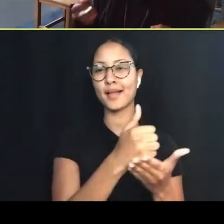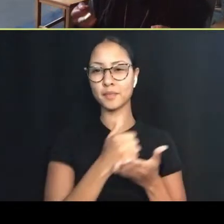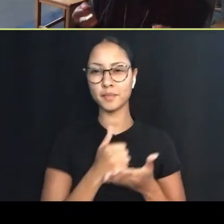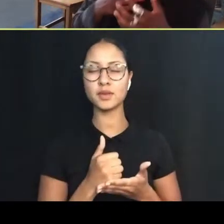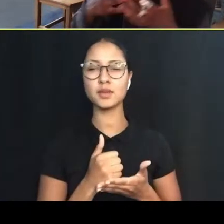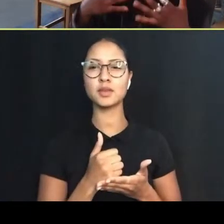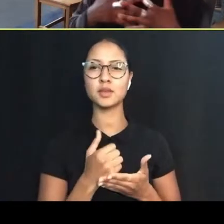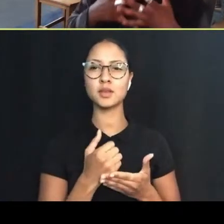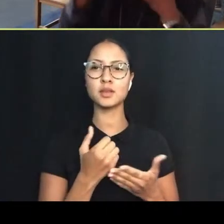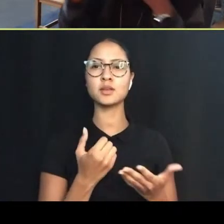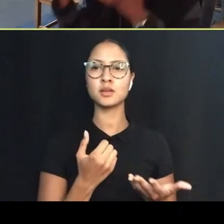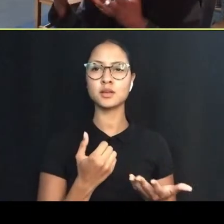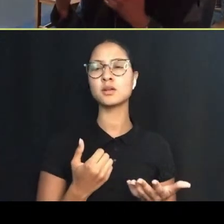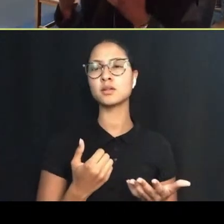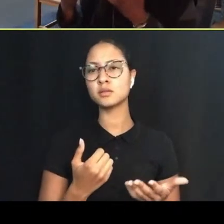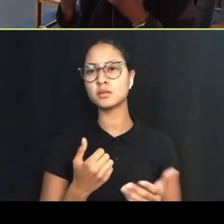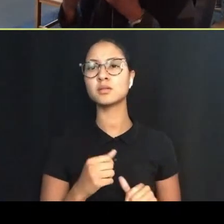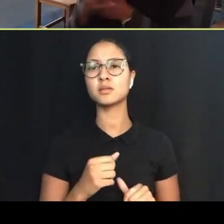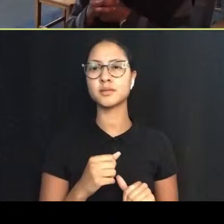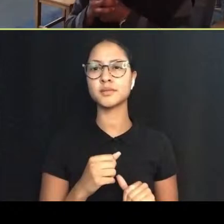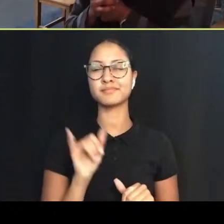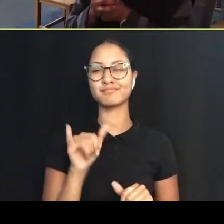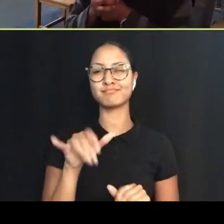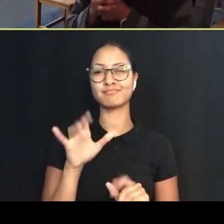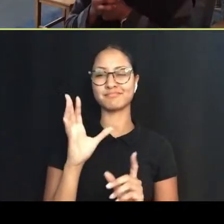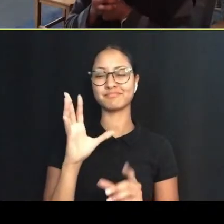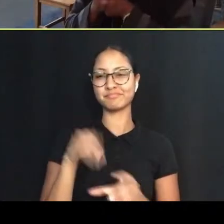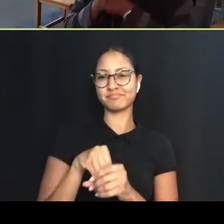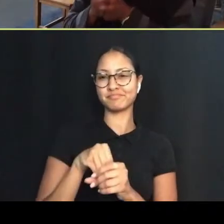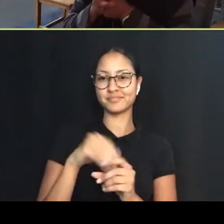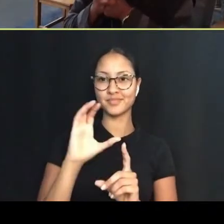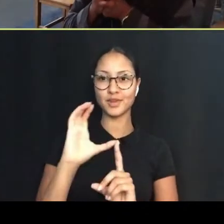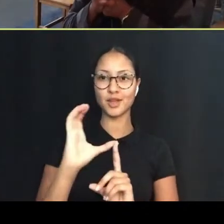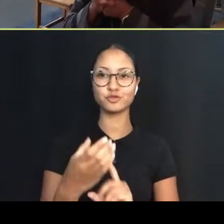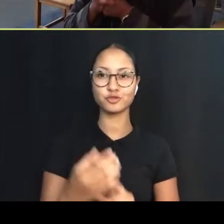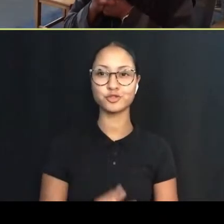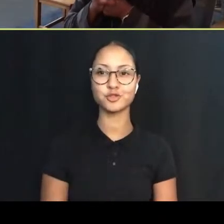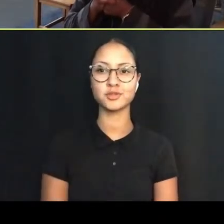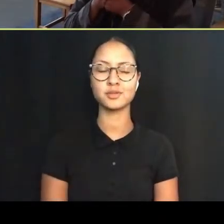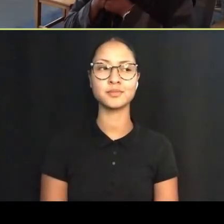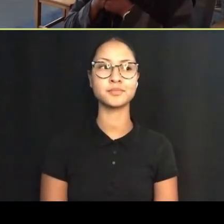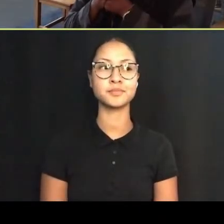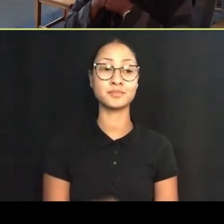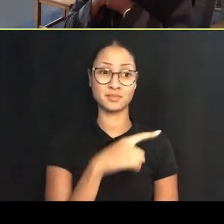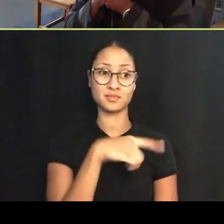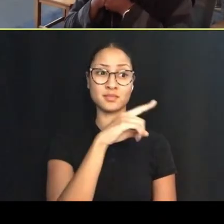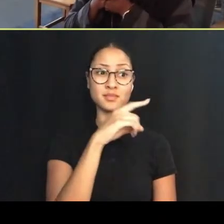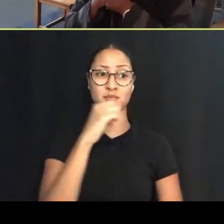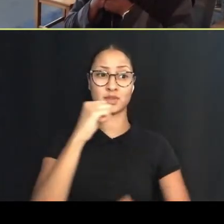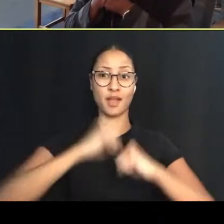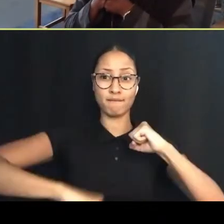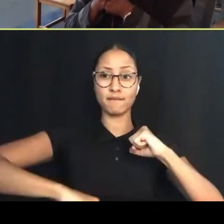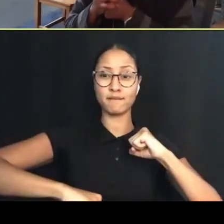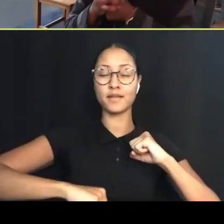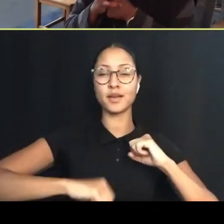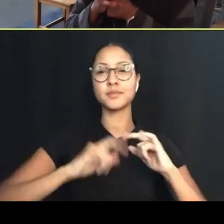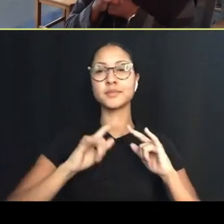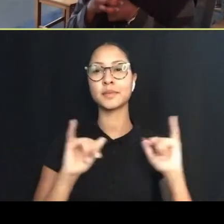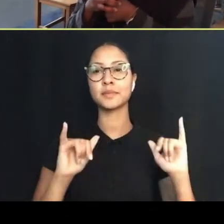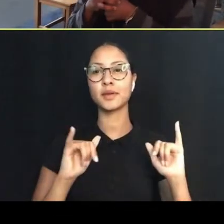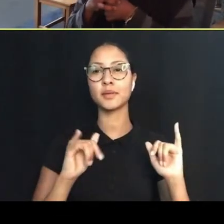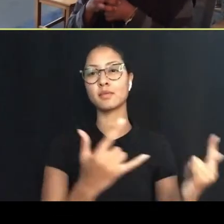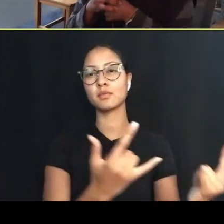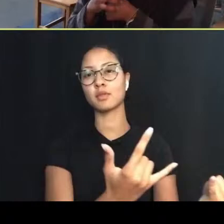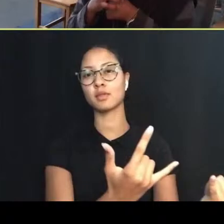like totally loving these women that were trying to protect